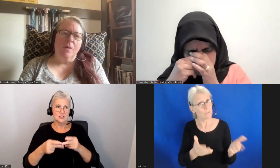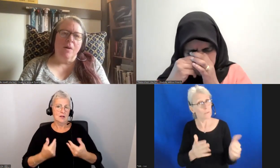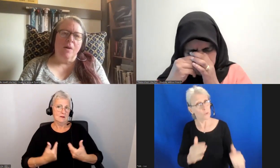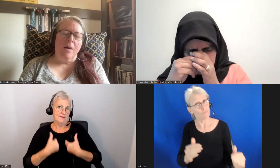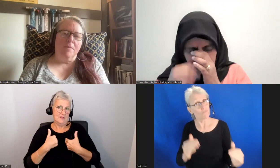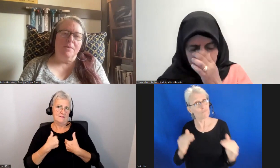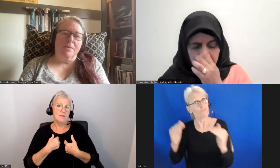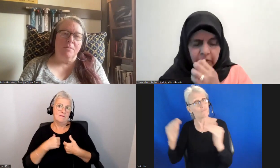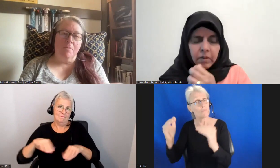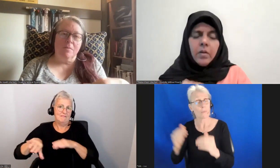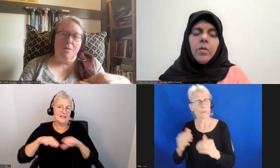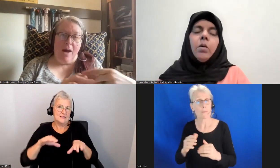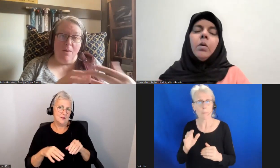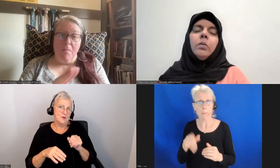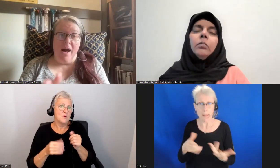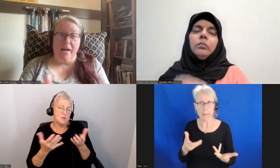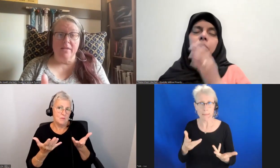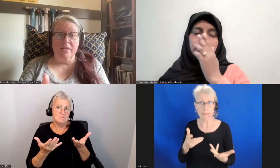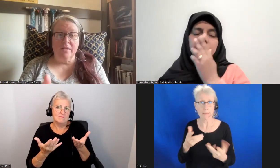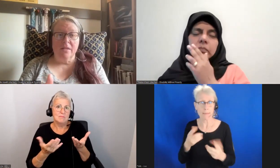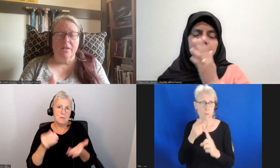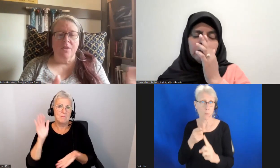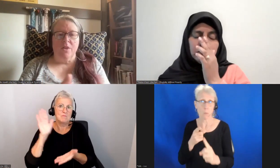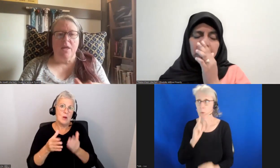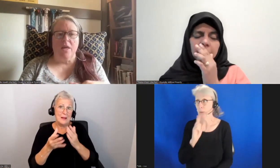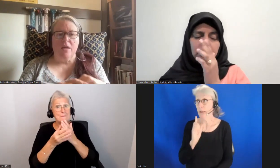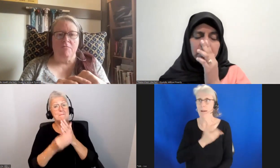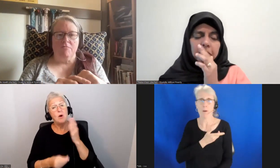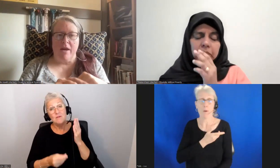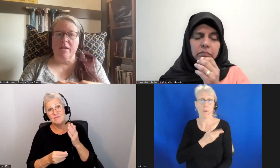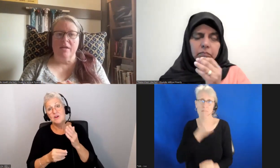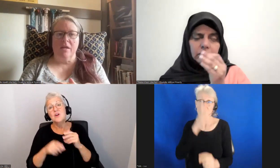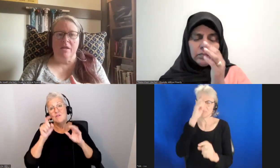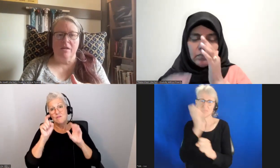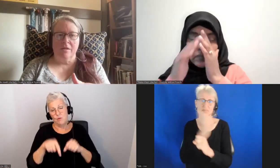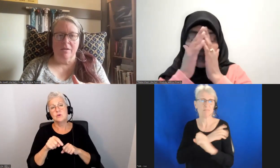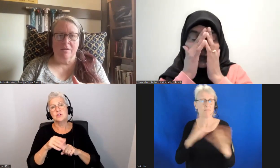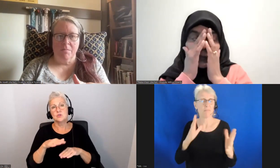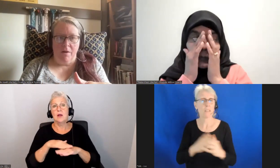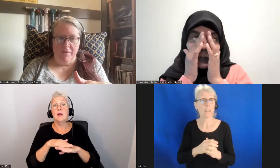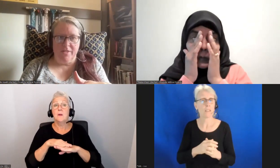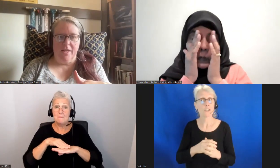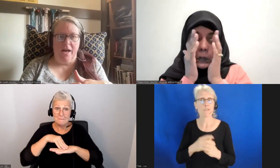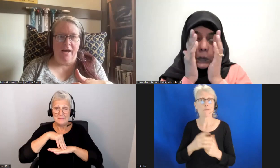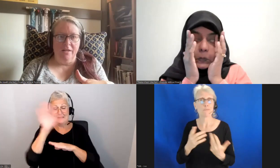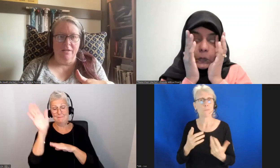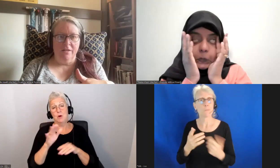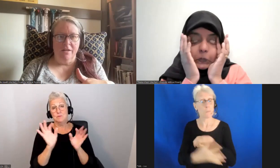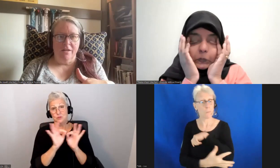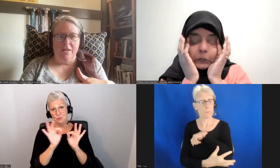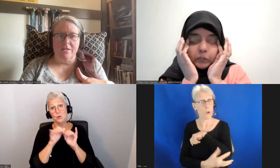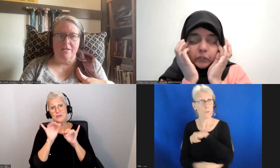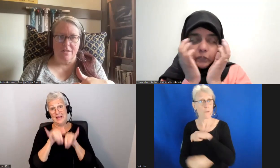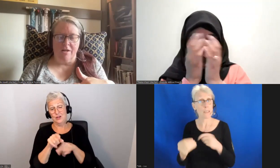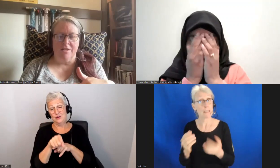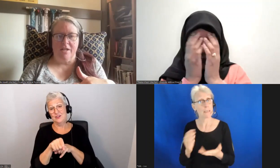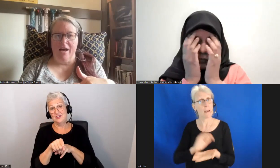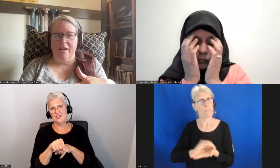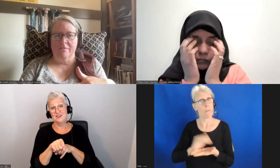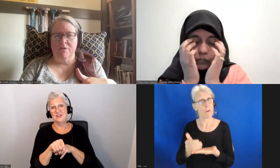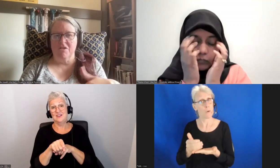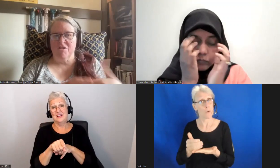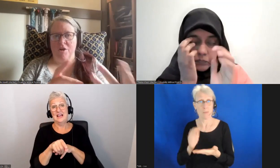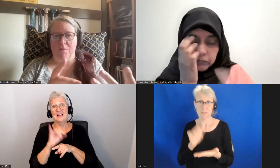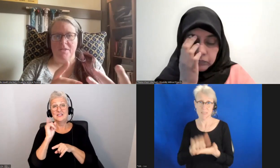so, to our mind, the regular poverty line is the